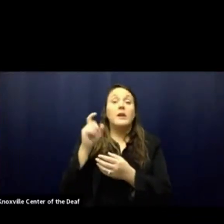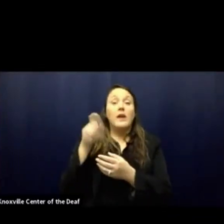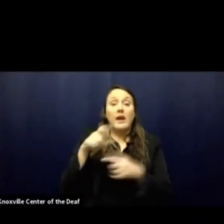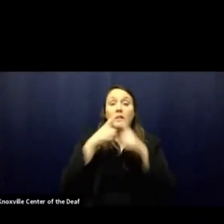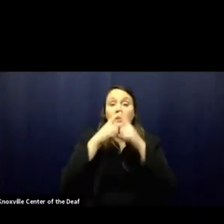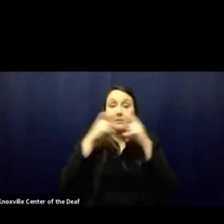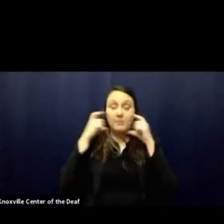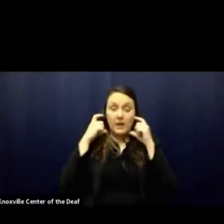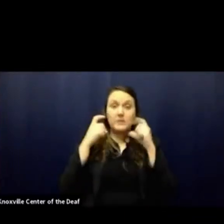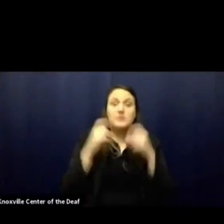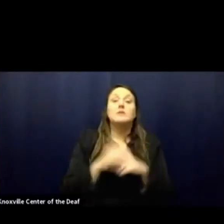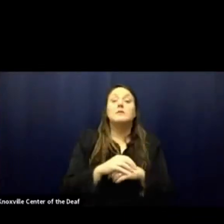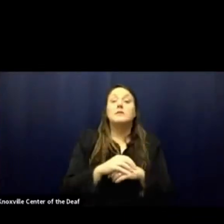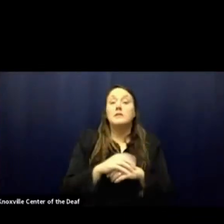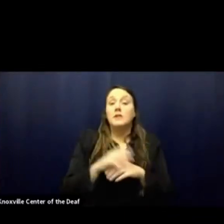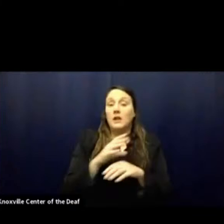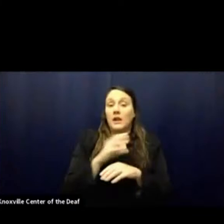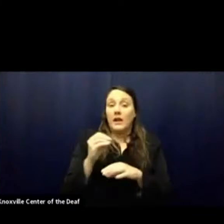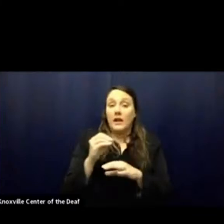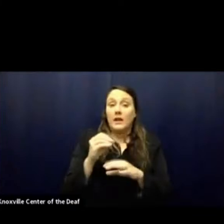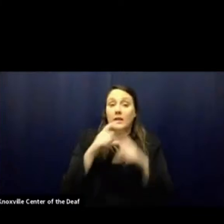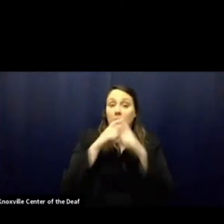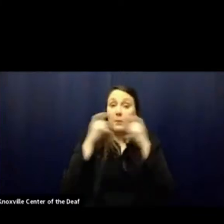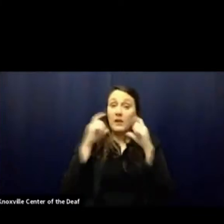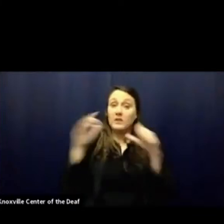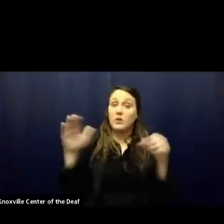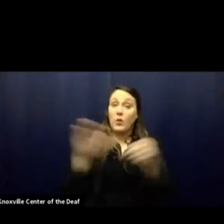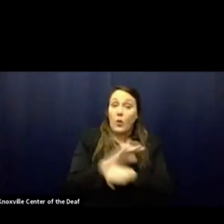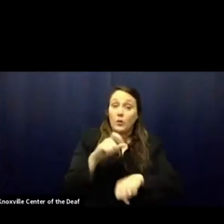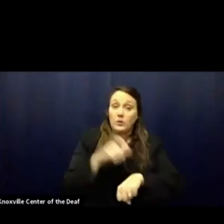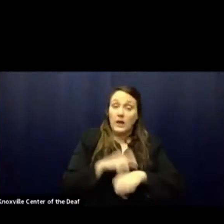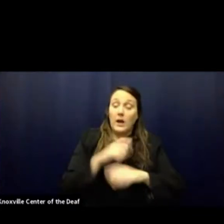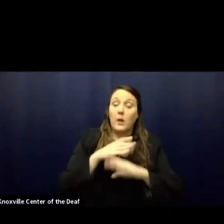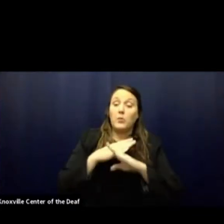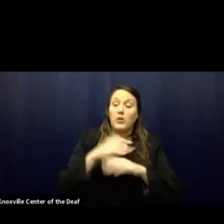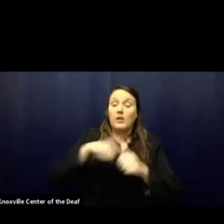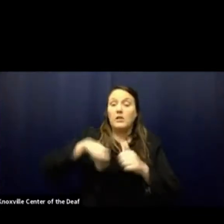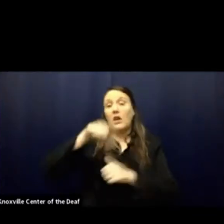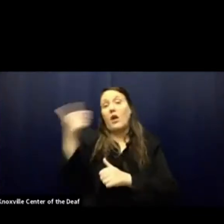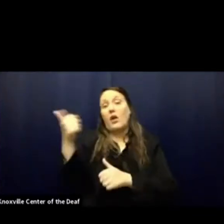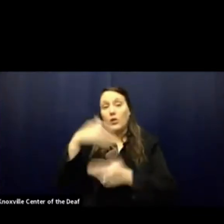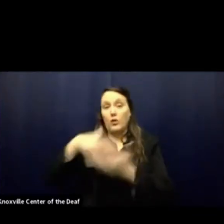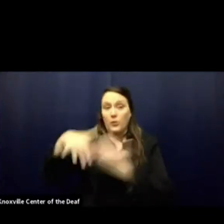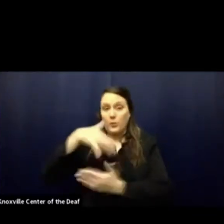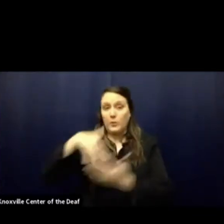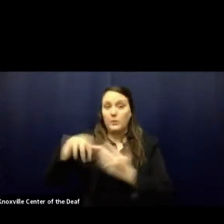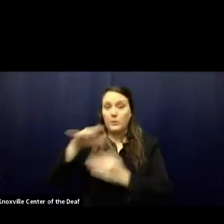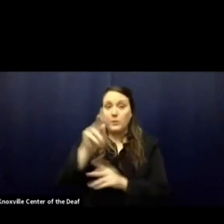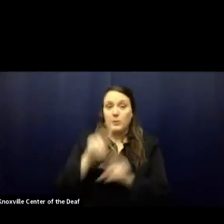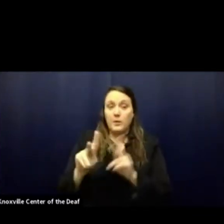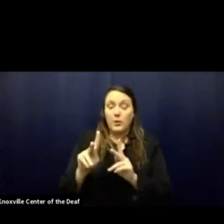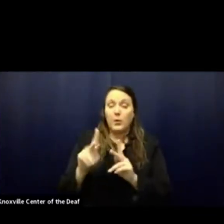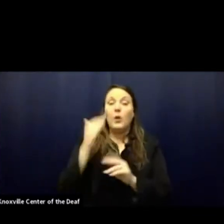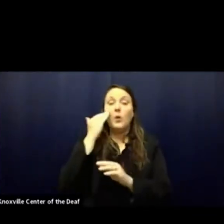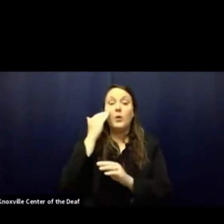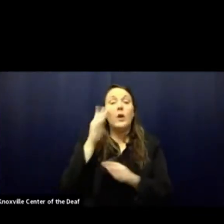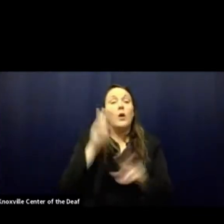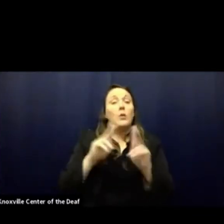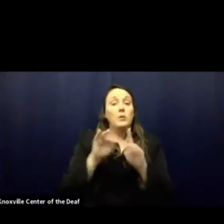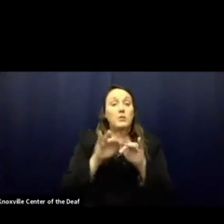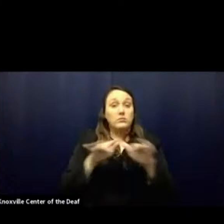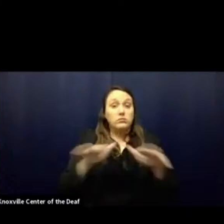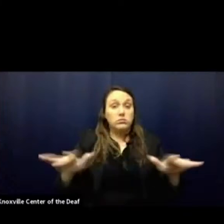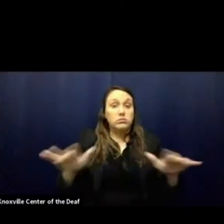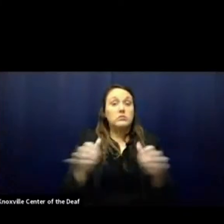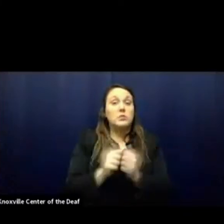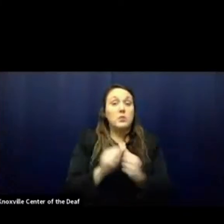mask and keep it on the whole time just to protect other people. Because we know people are contagious with COVID a